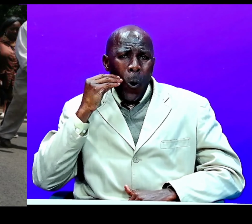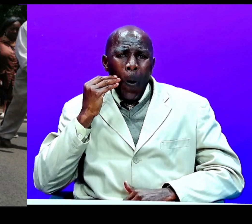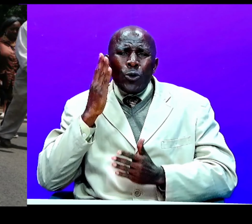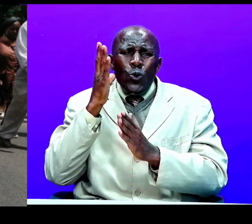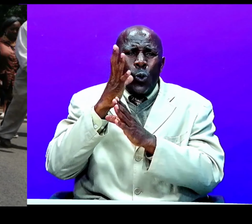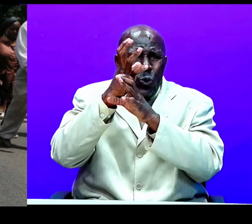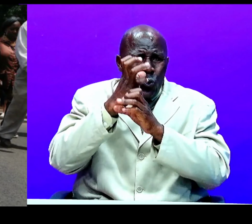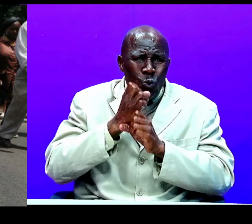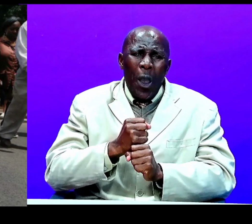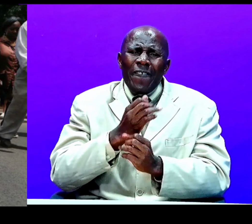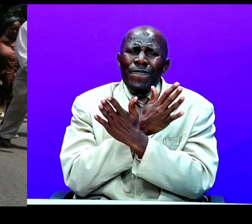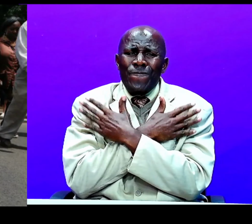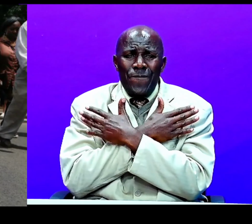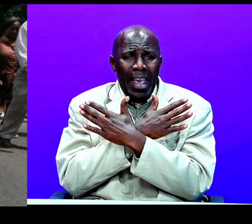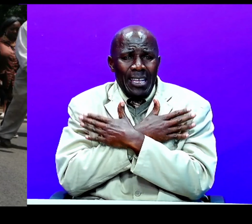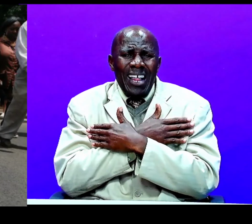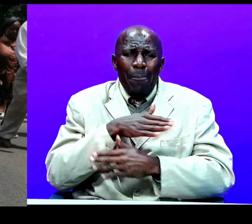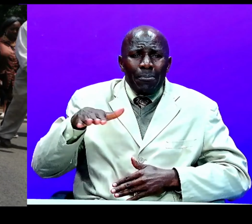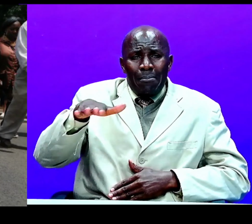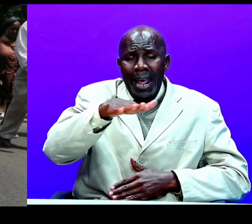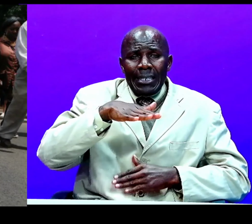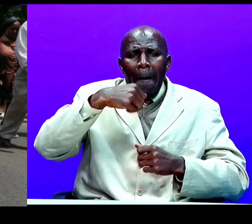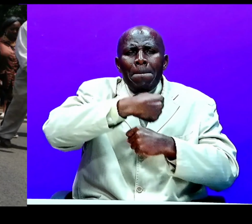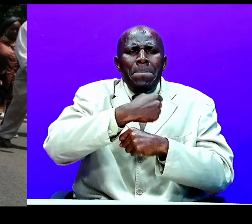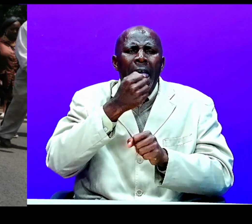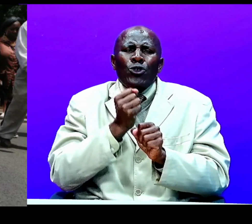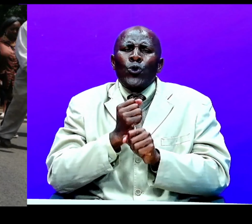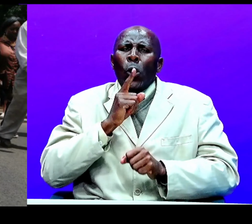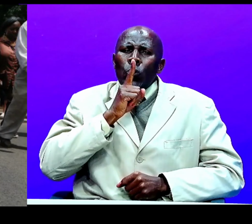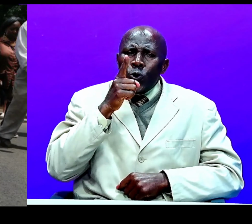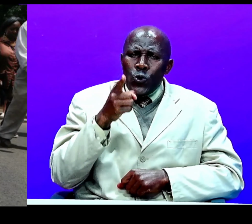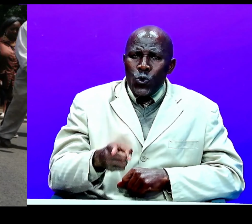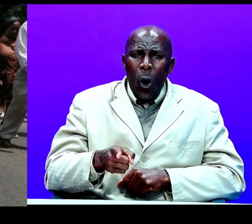physically accessible with ramps and clear pathways,